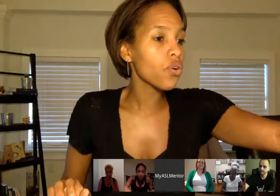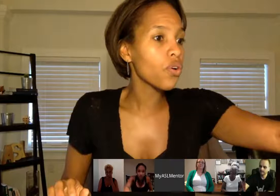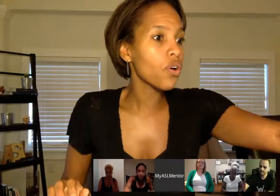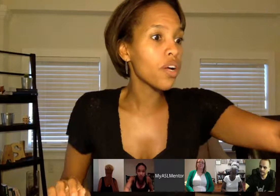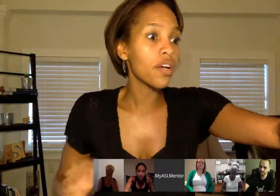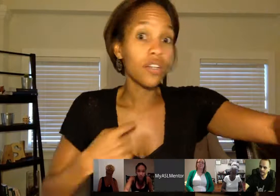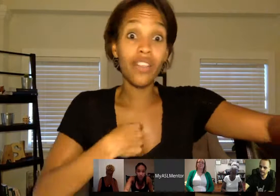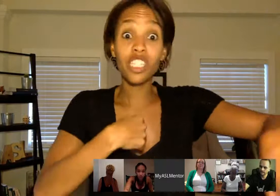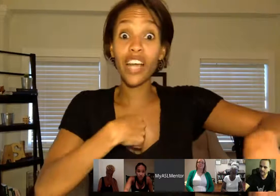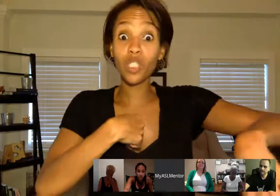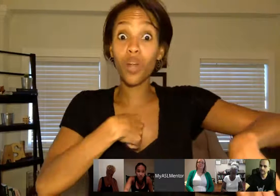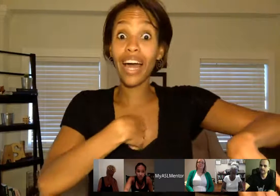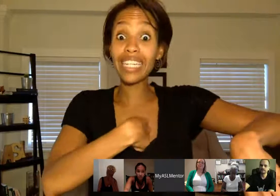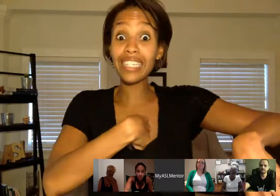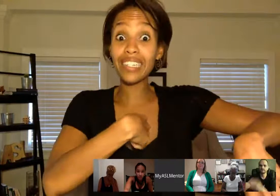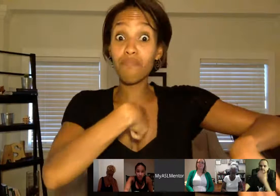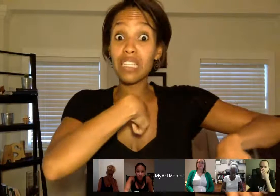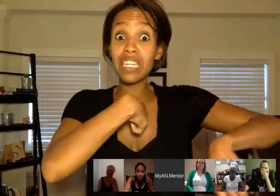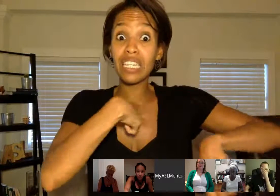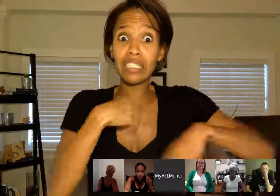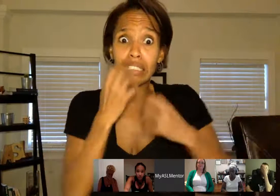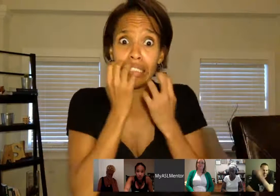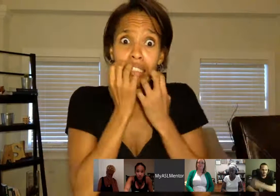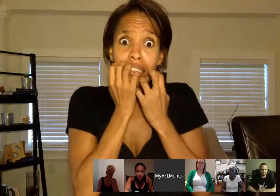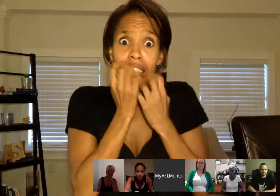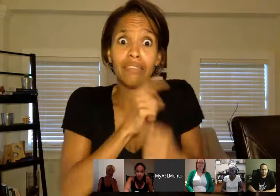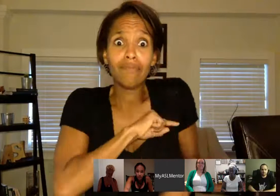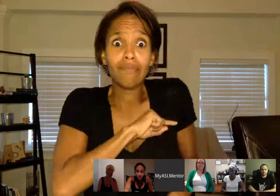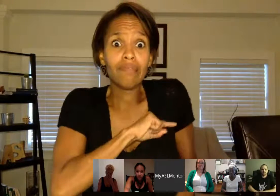So that's what I did, me.